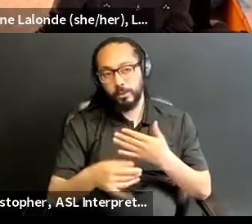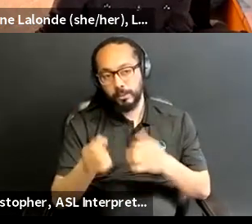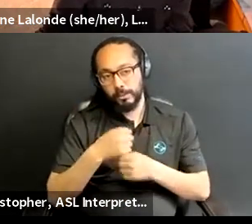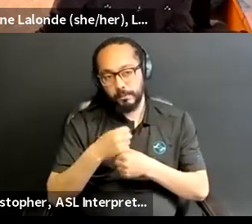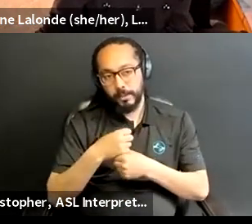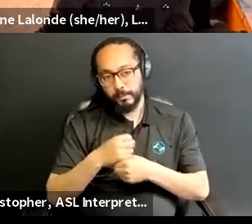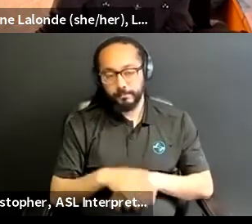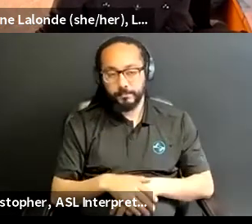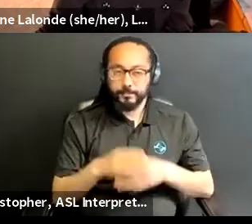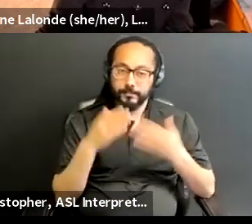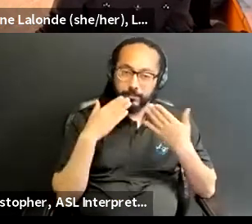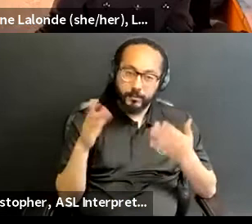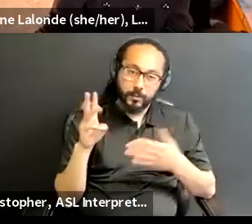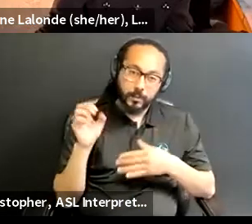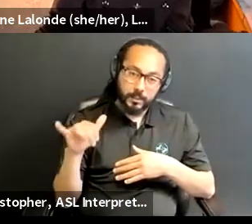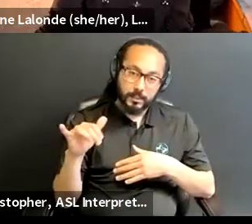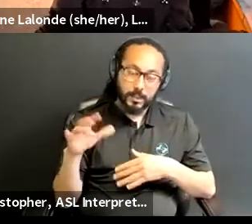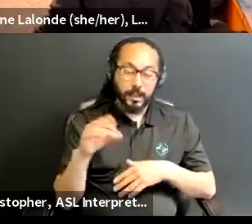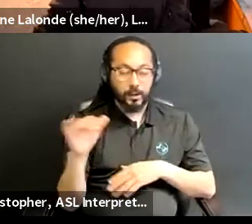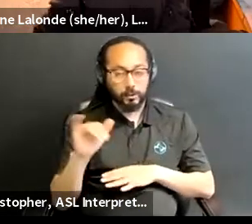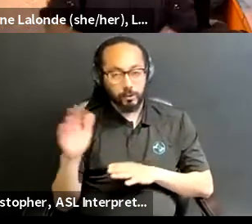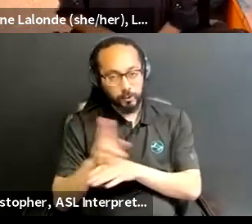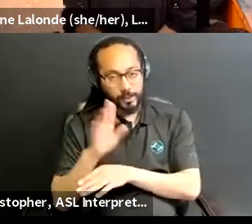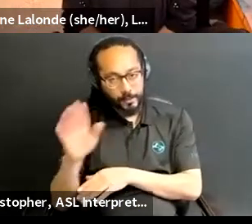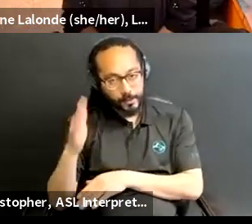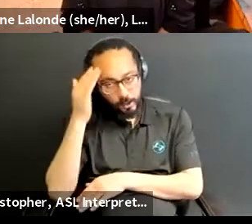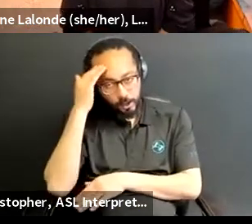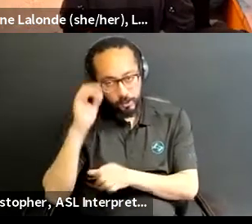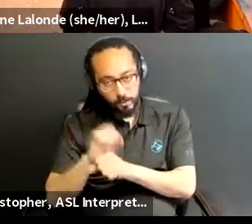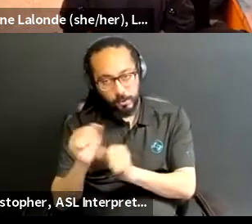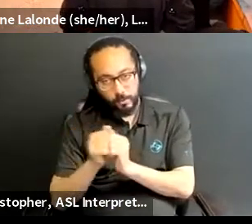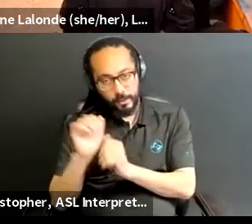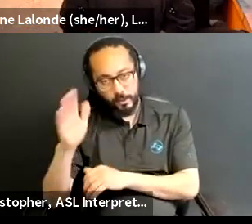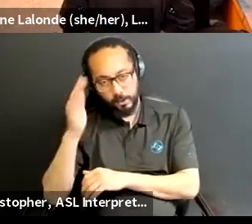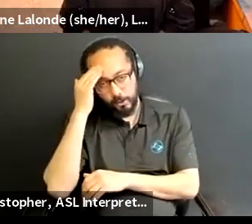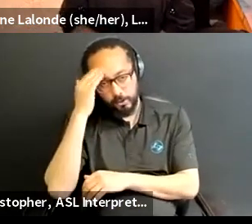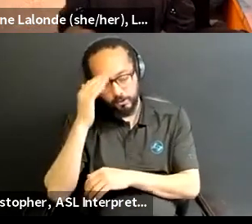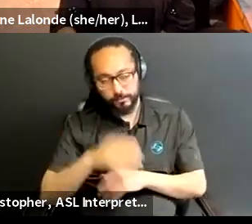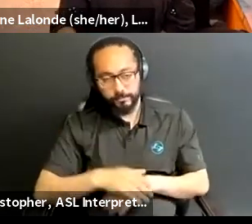Thank you, Wesley. And using their knowledge and like working with their knowledge.